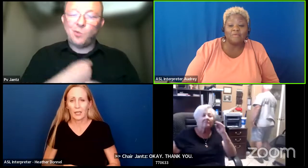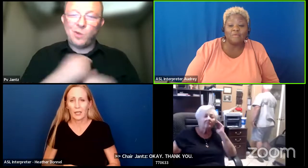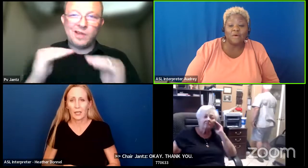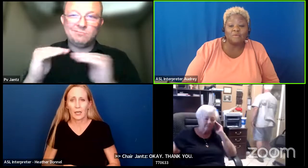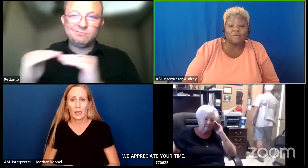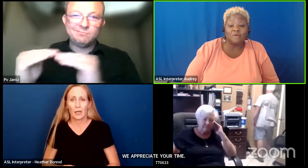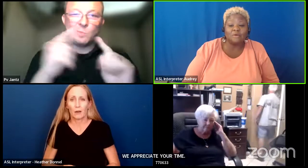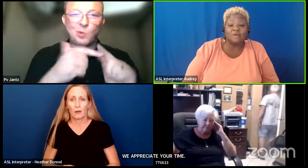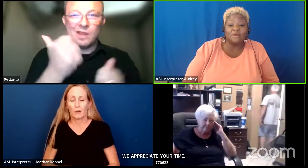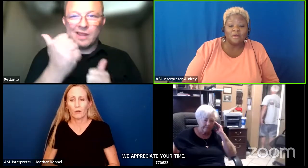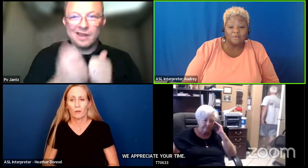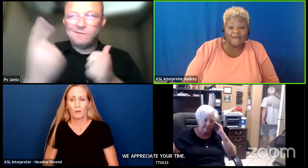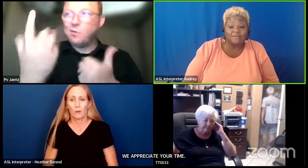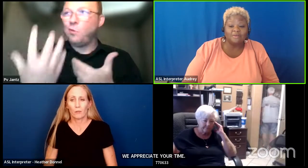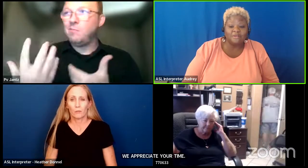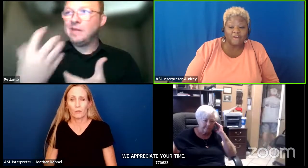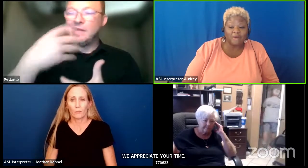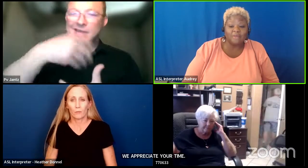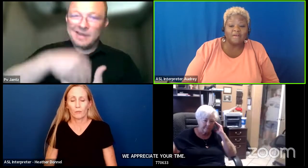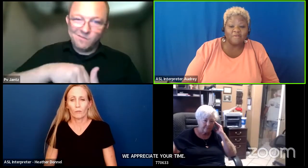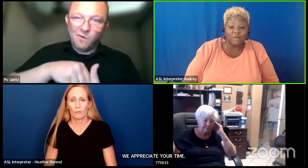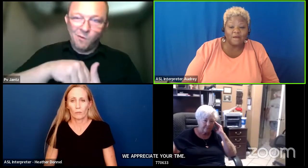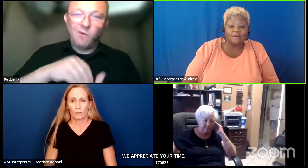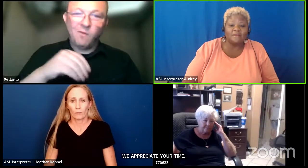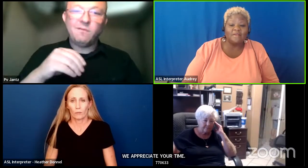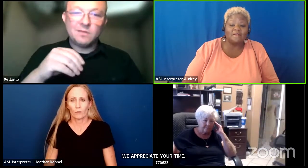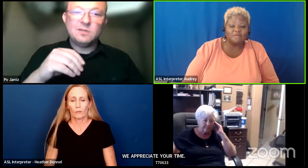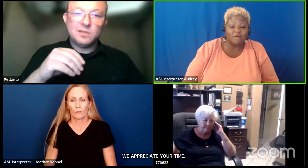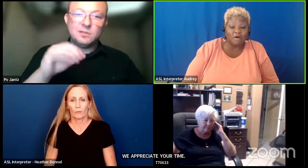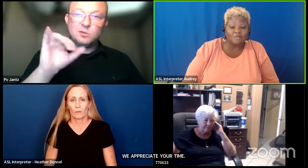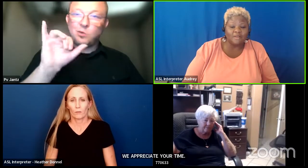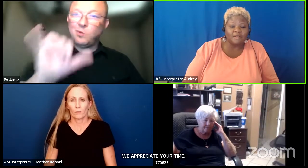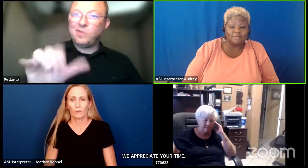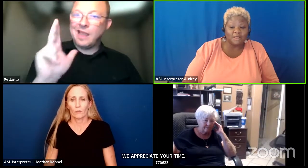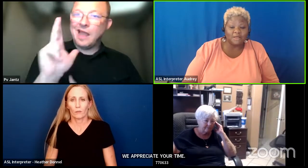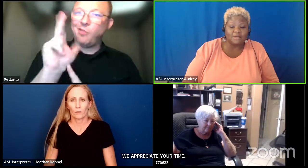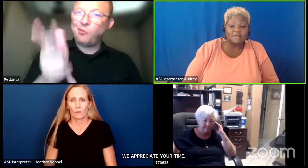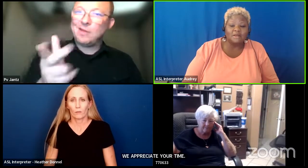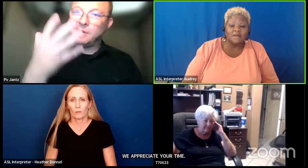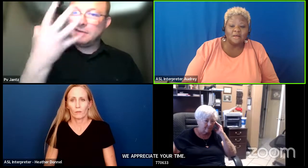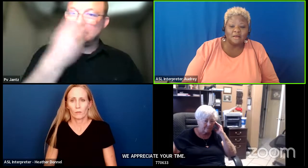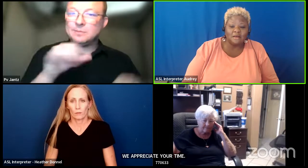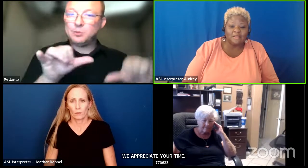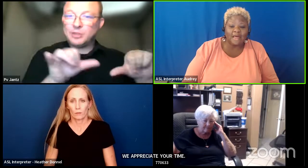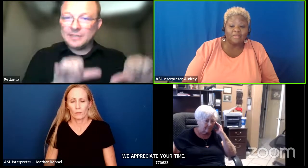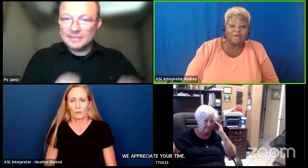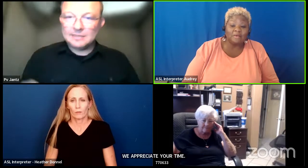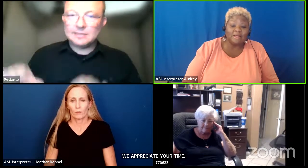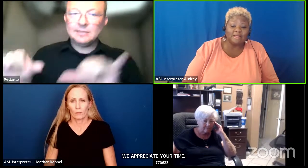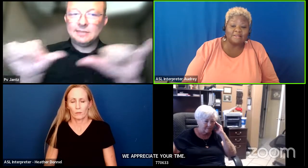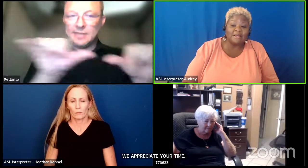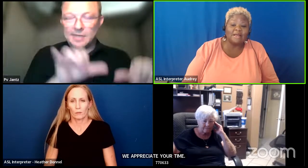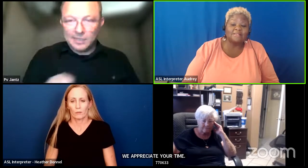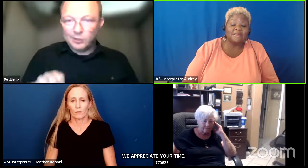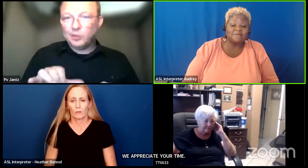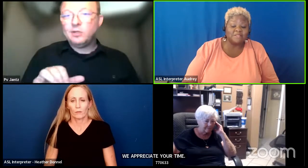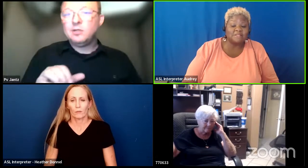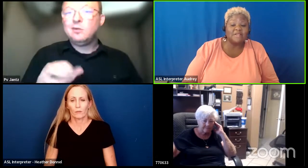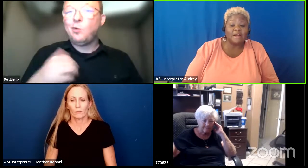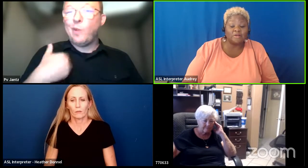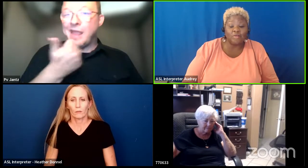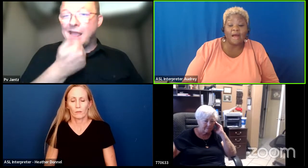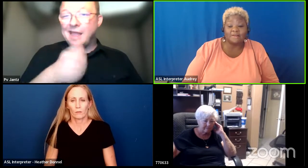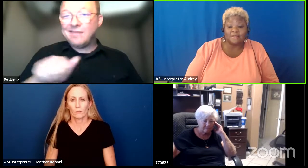time. We have to be fair with everyone that's involved in the meeting. That 3 minutes, it seems